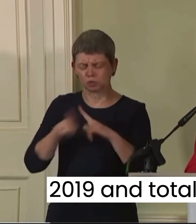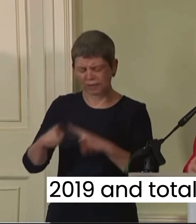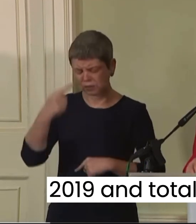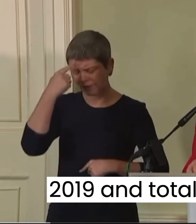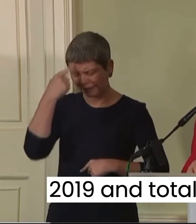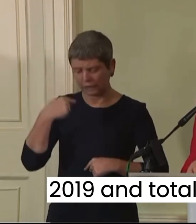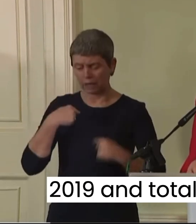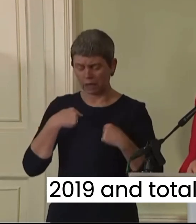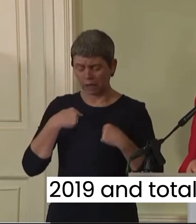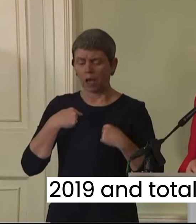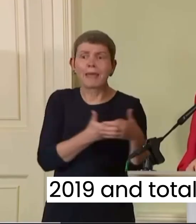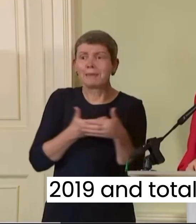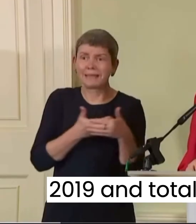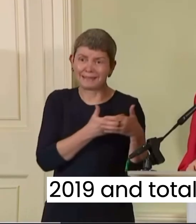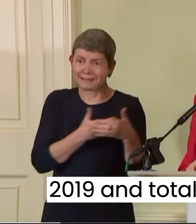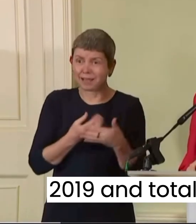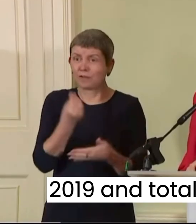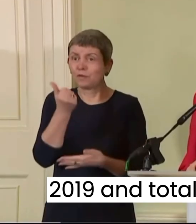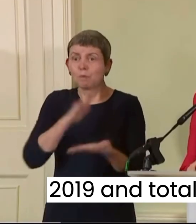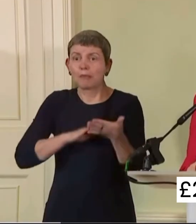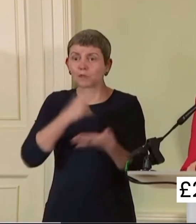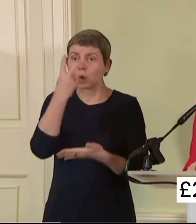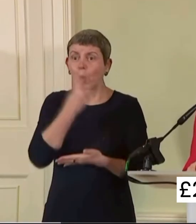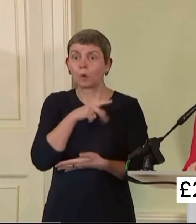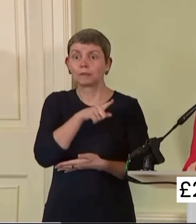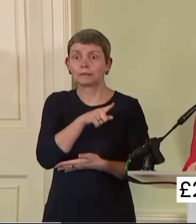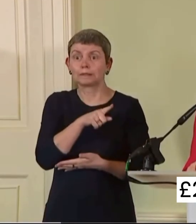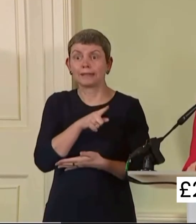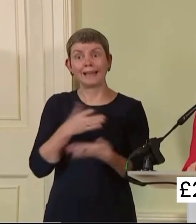of 2019 and total net assets of about